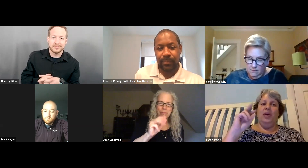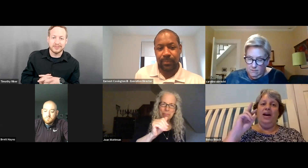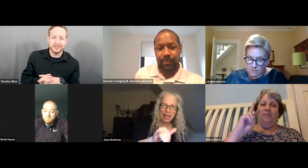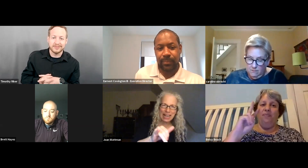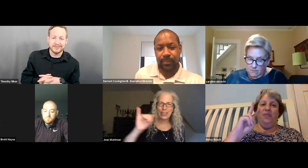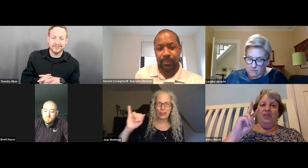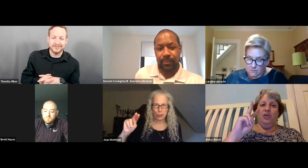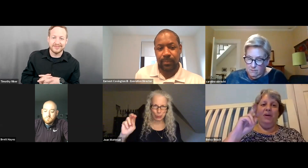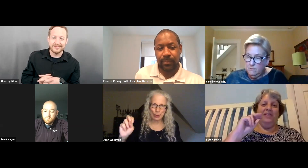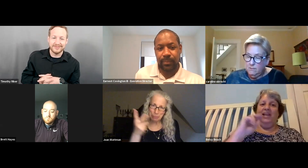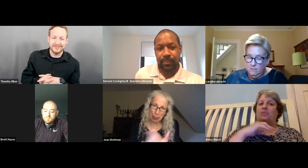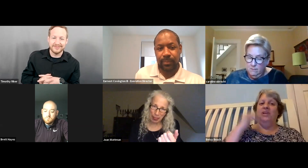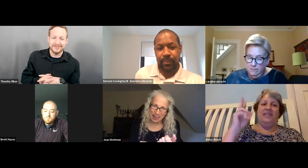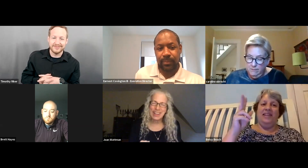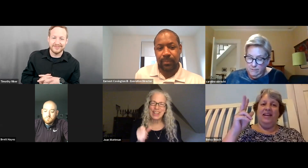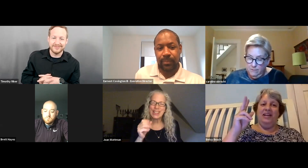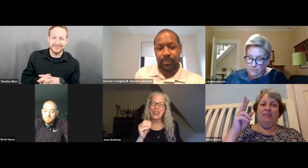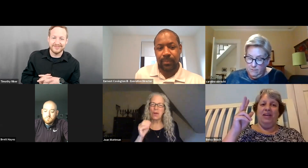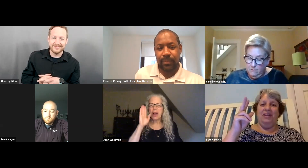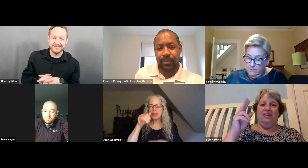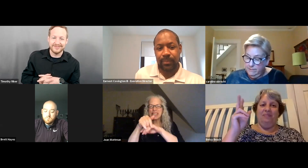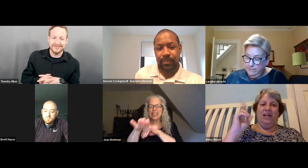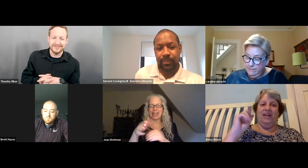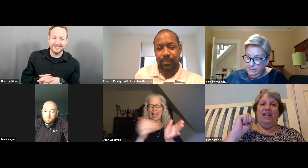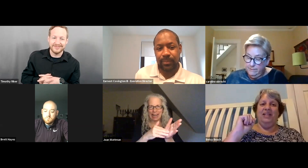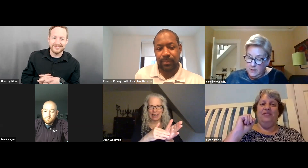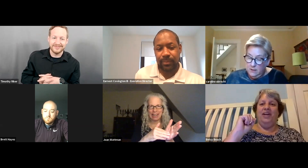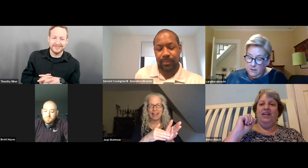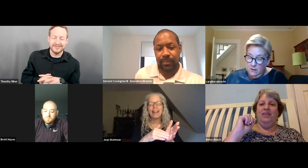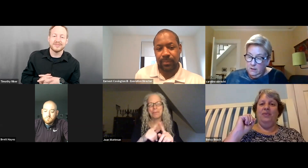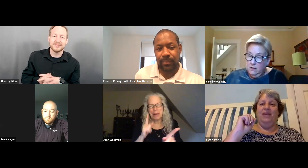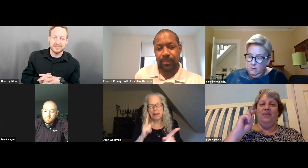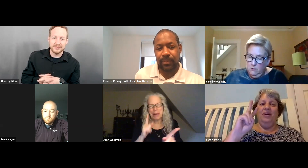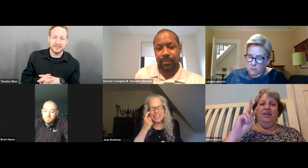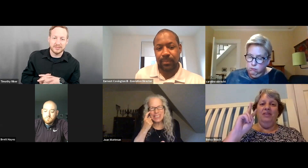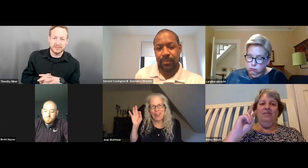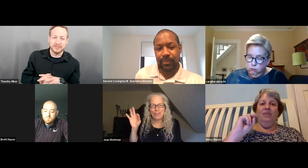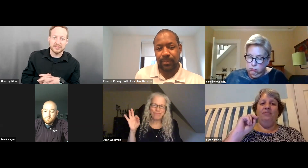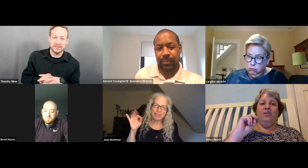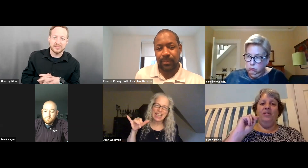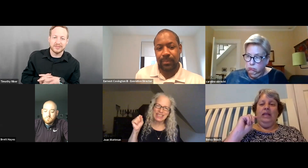we do have the 2 months. I can resend that email, but I did find it.